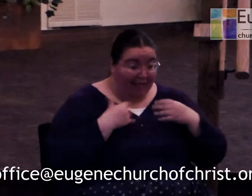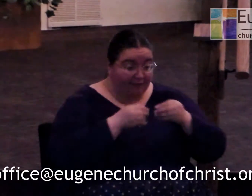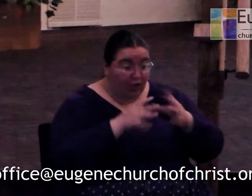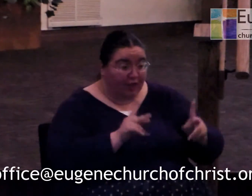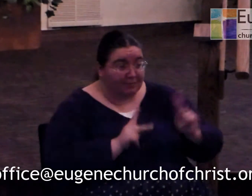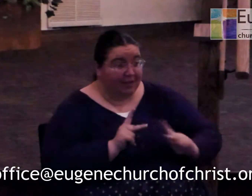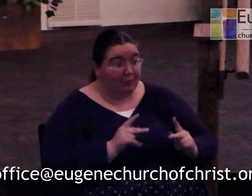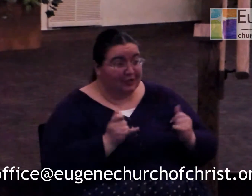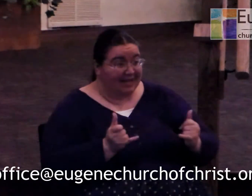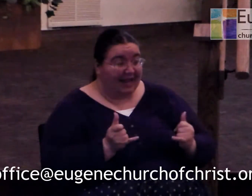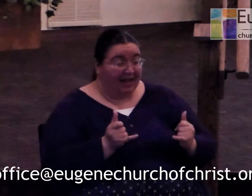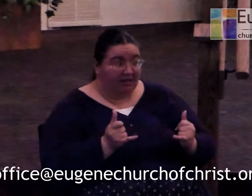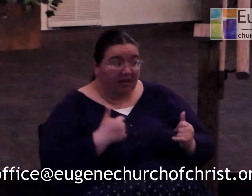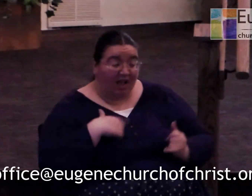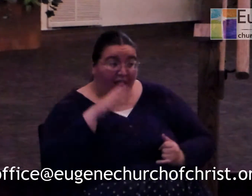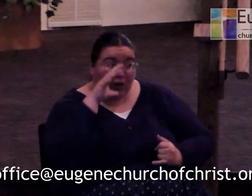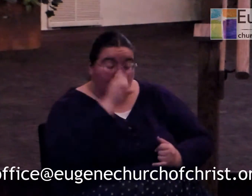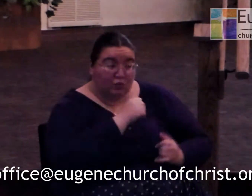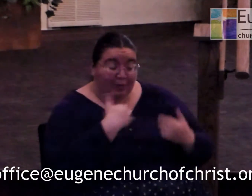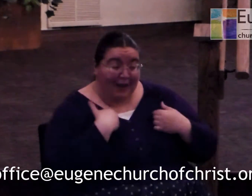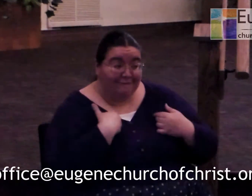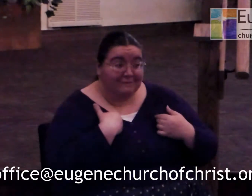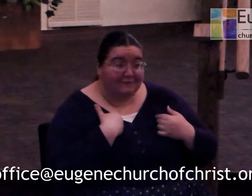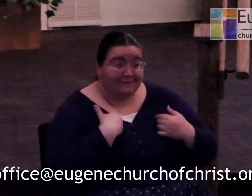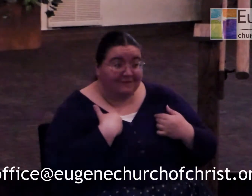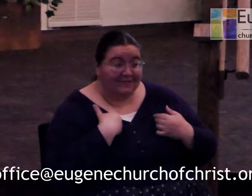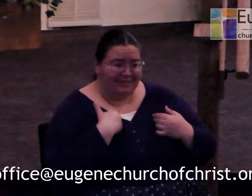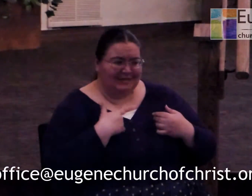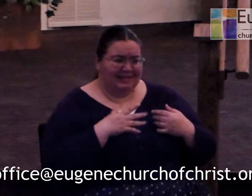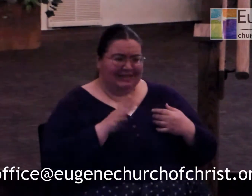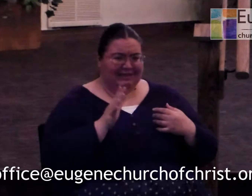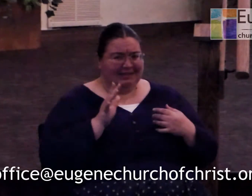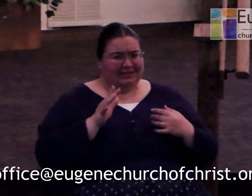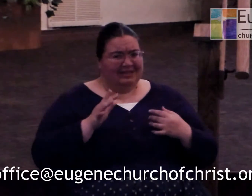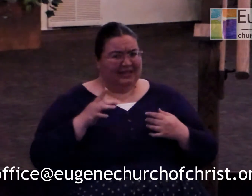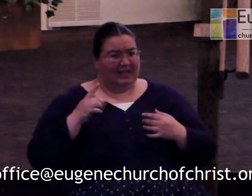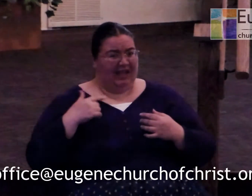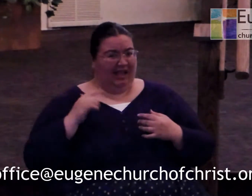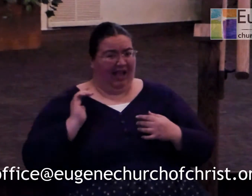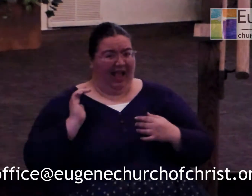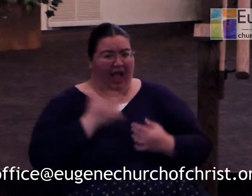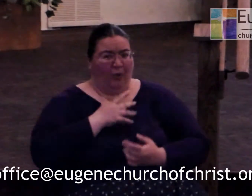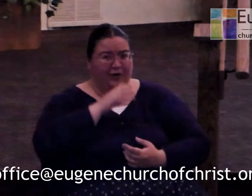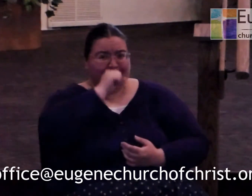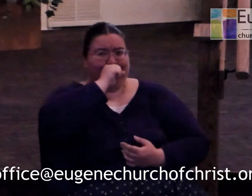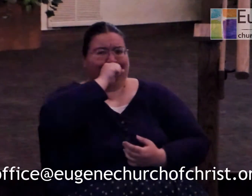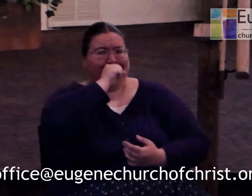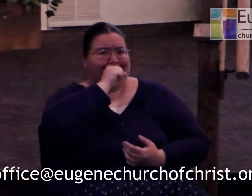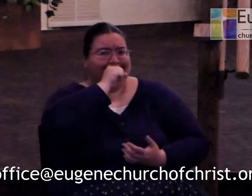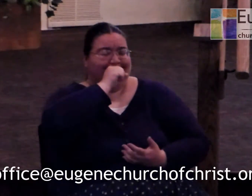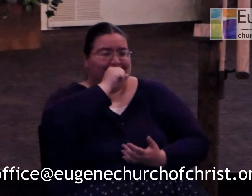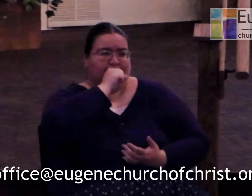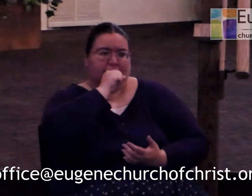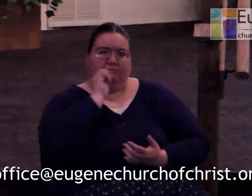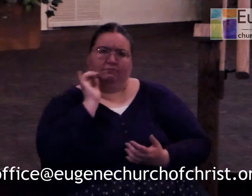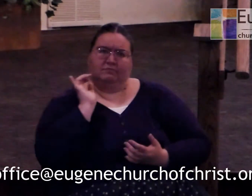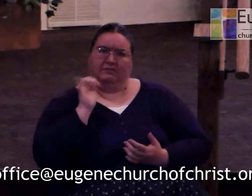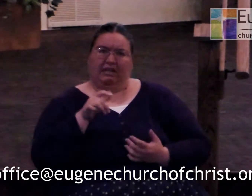You know, we are, the one thing I've seen over the last couple days that has been positive, that has been shared, that has come from negative,